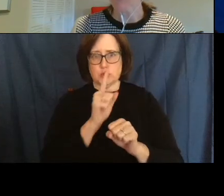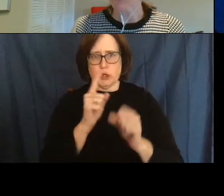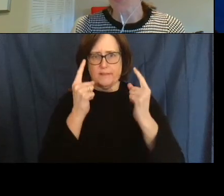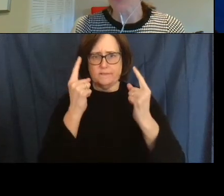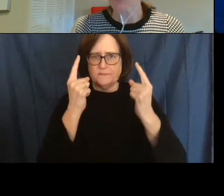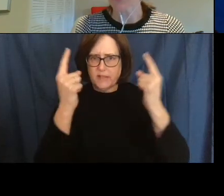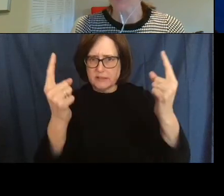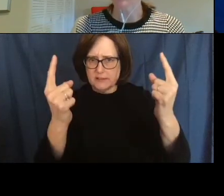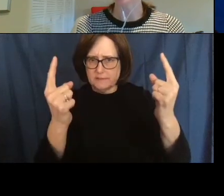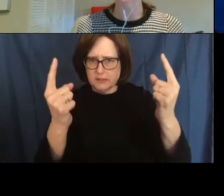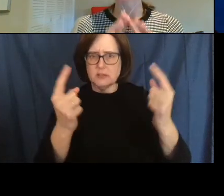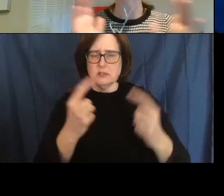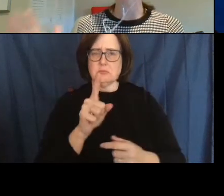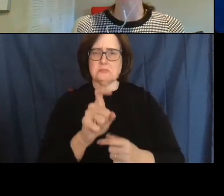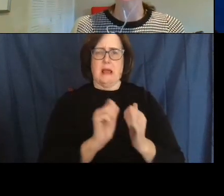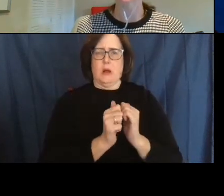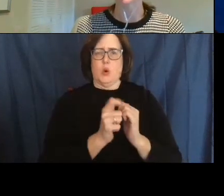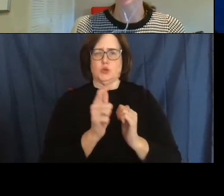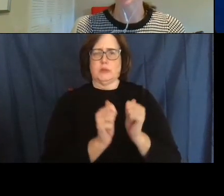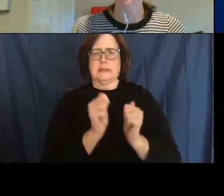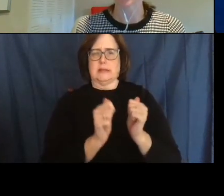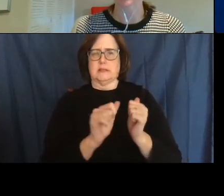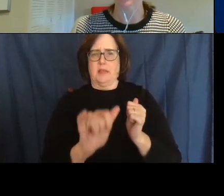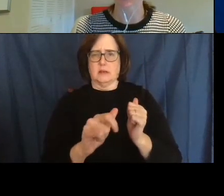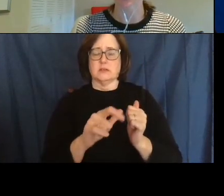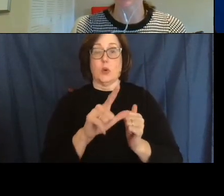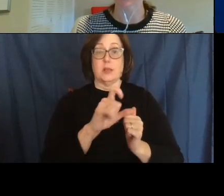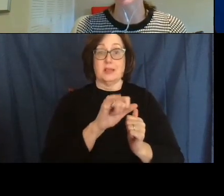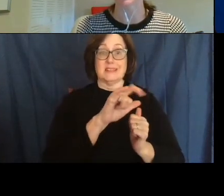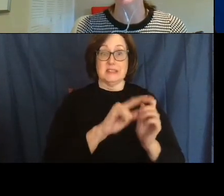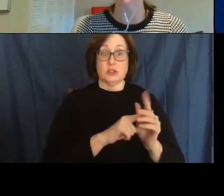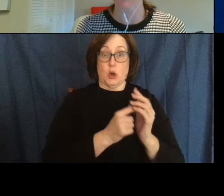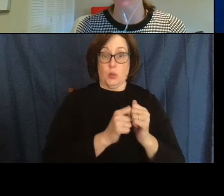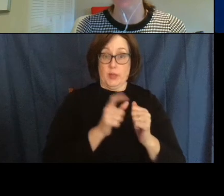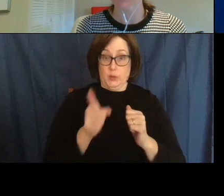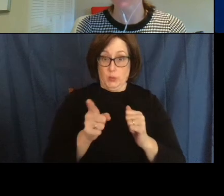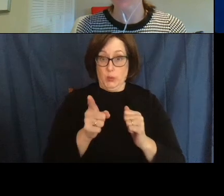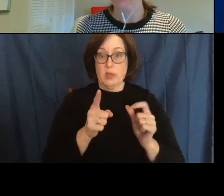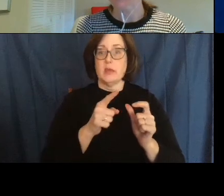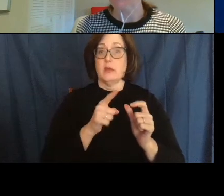first question, Okay. and then we'll turn back to the whole group, the question about assessing effectiveness